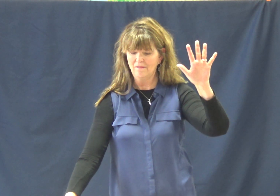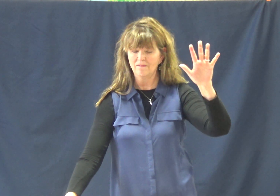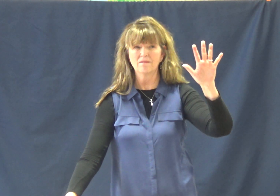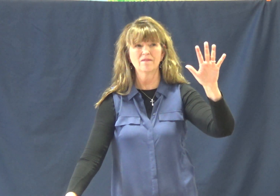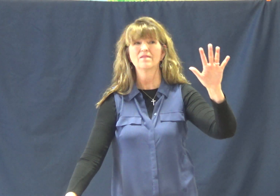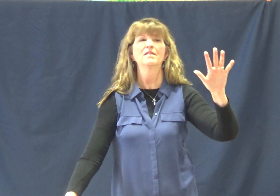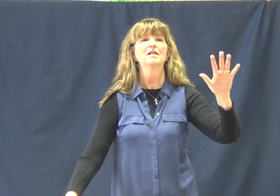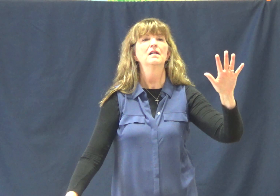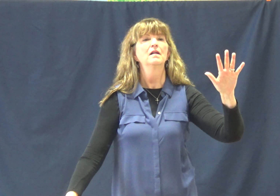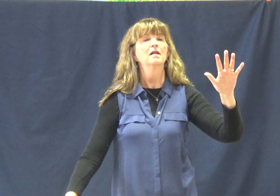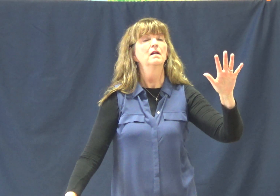And fifth,